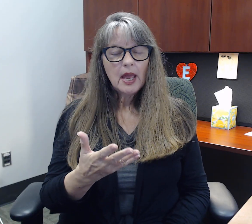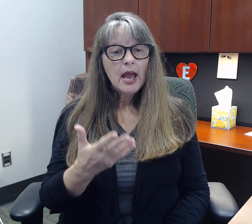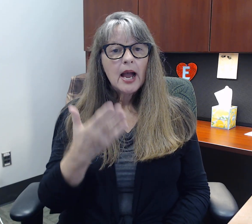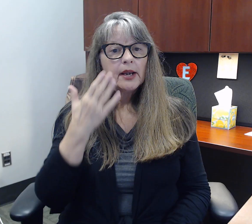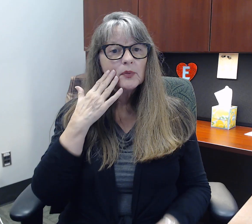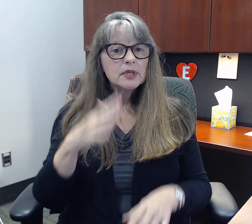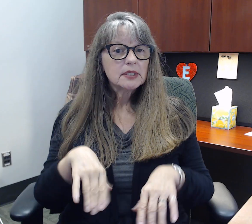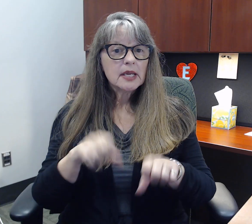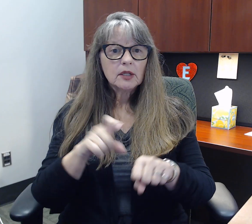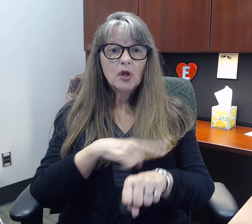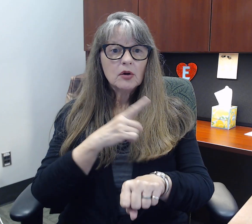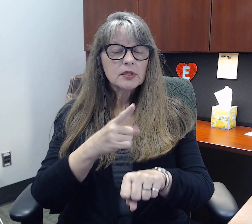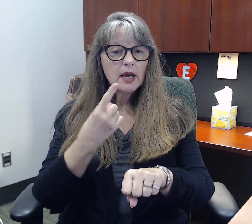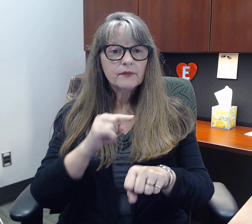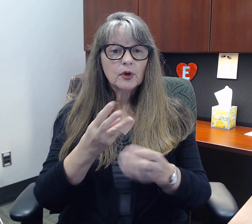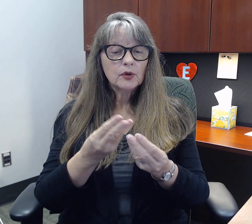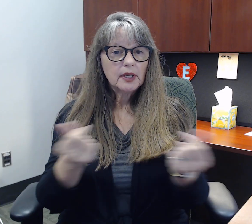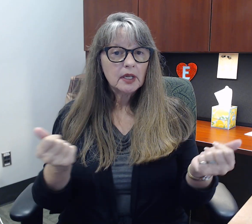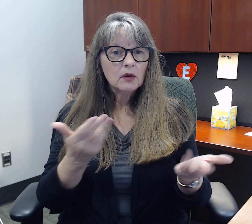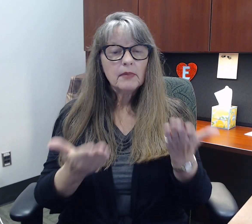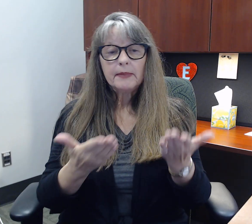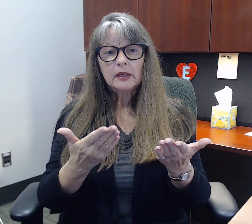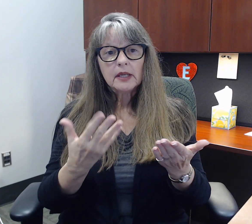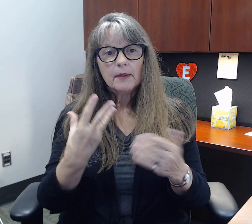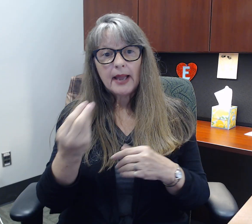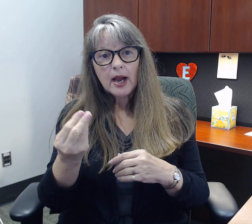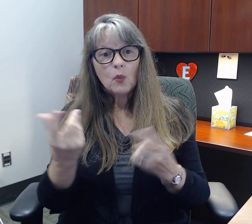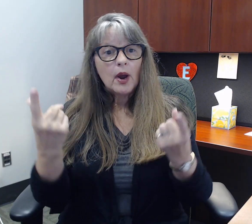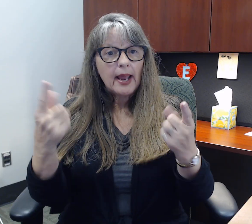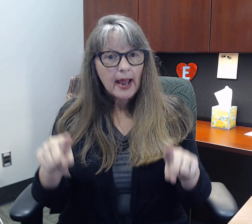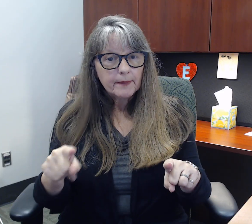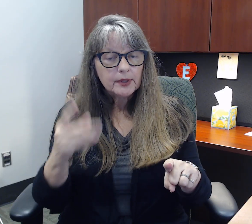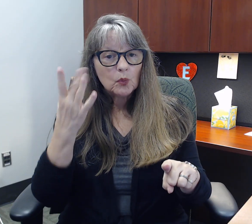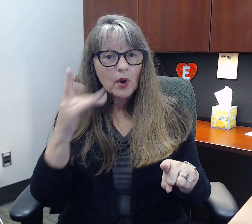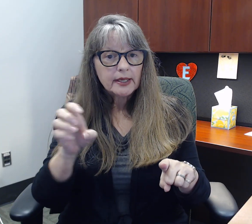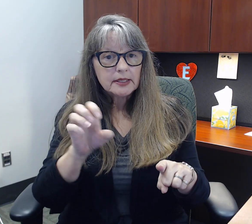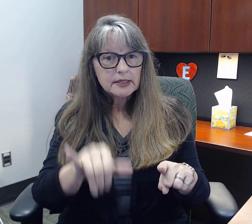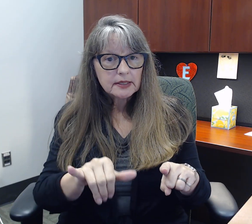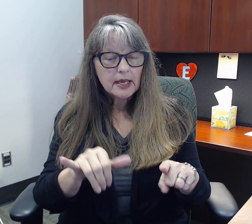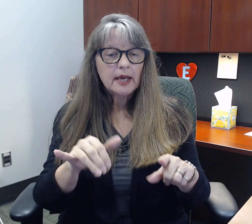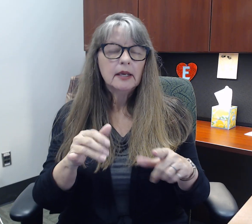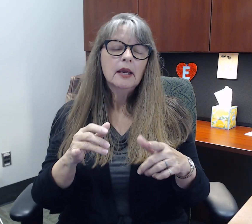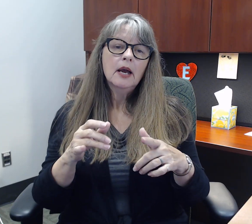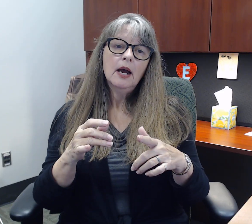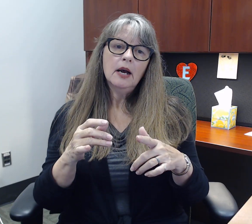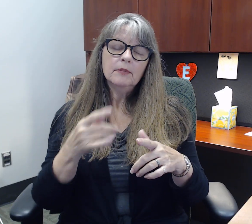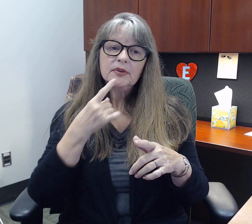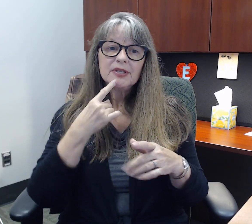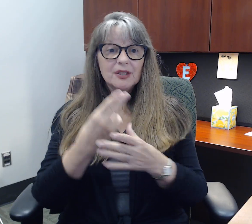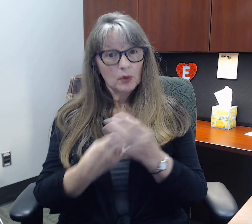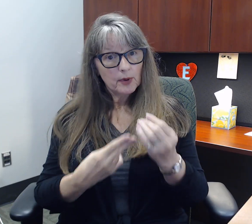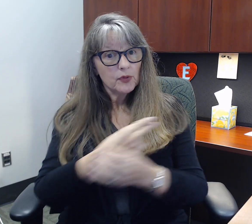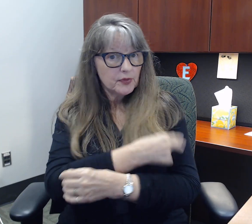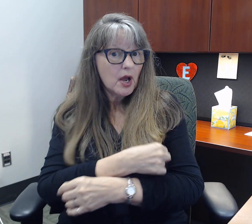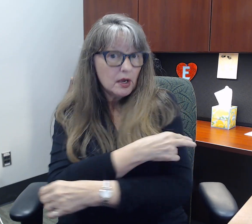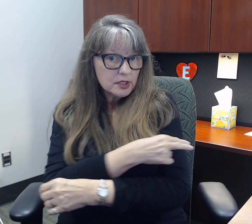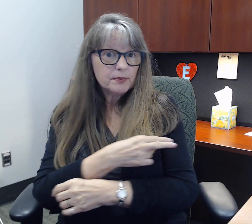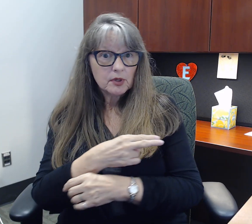I know it's going to take a long time for her to heal. Maybe it'll come out what happened and why he did that. But they said they were both at the hospital,